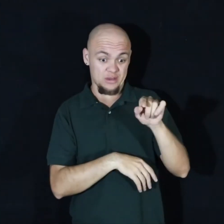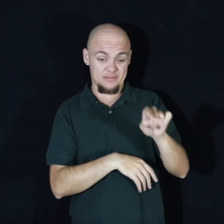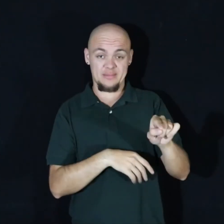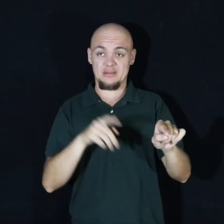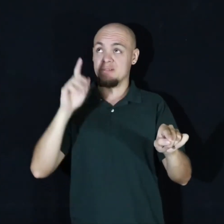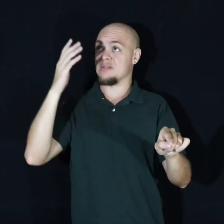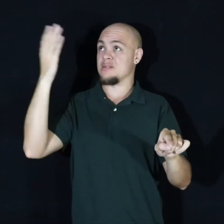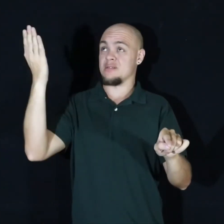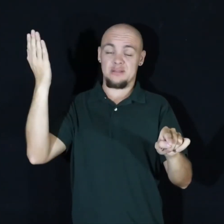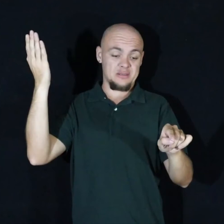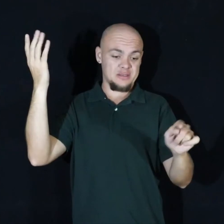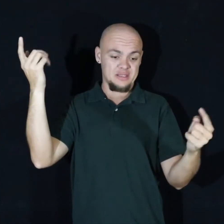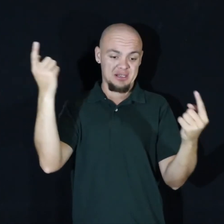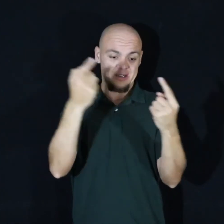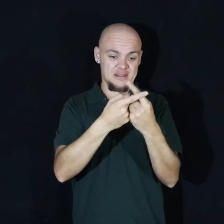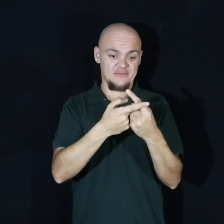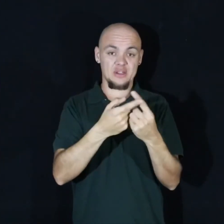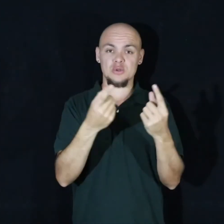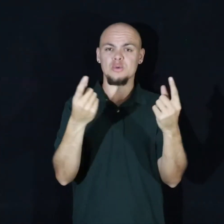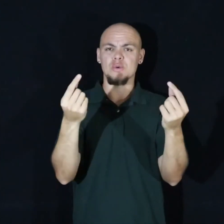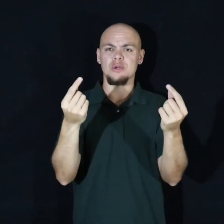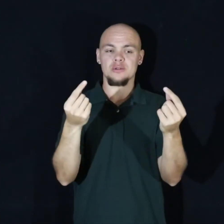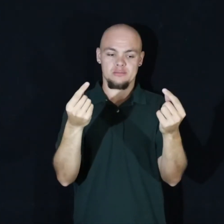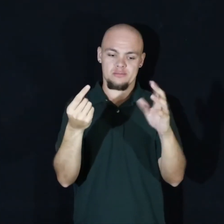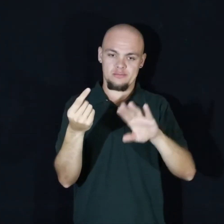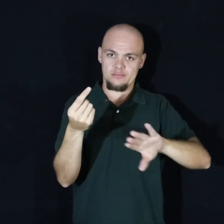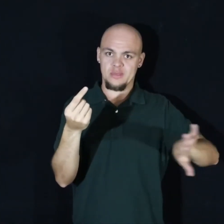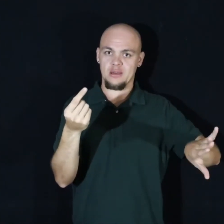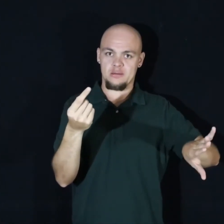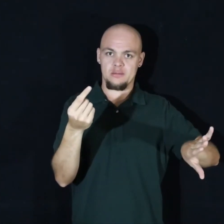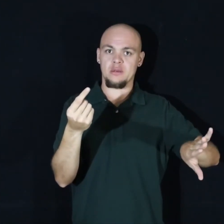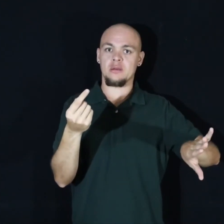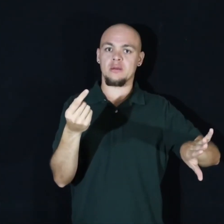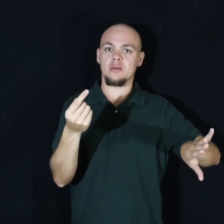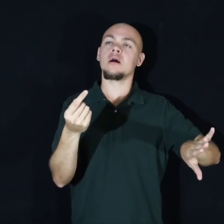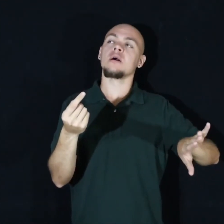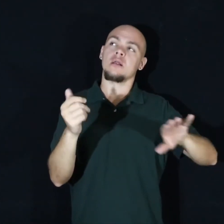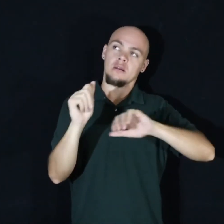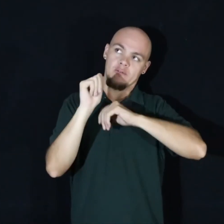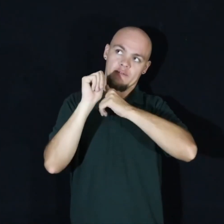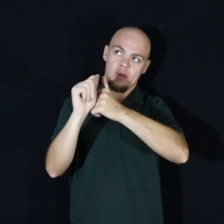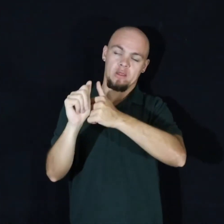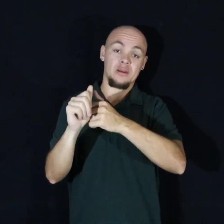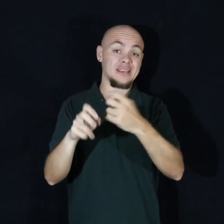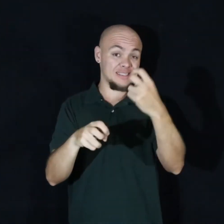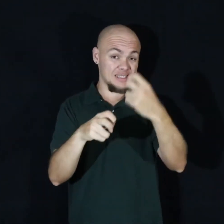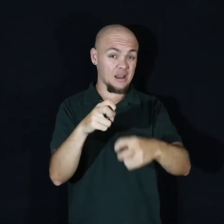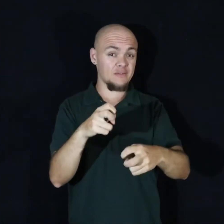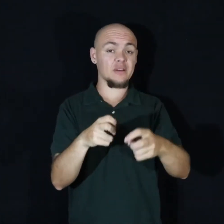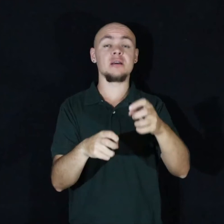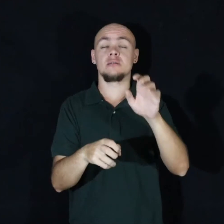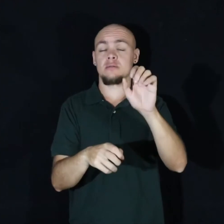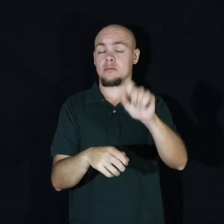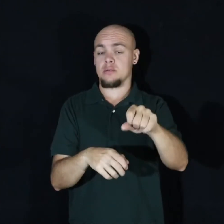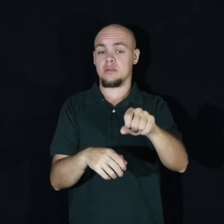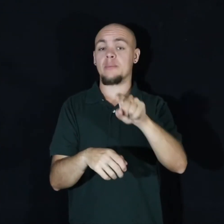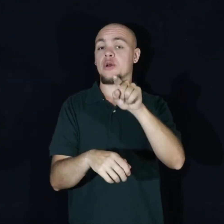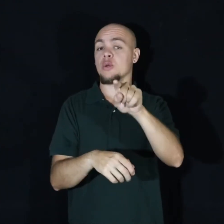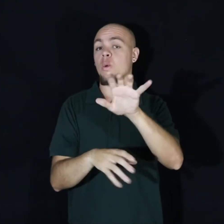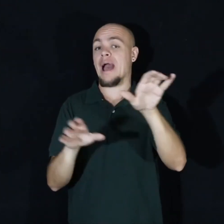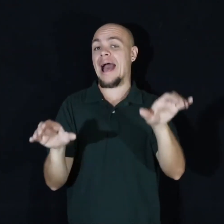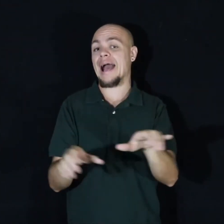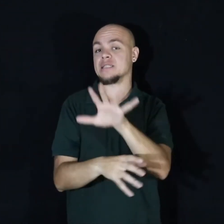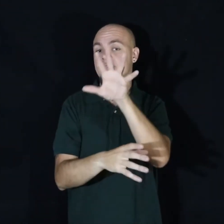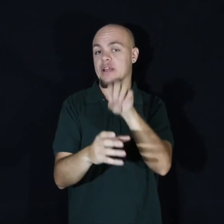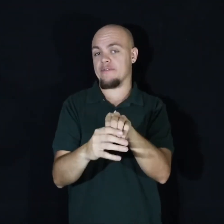conflict with what you learned when you were 5 or 6 years old sitting in Sunday school. And I've had to drop those, and it's difficult and it's